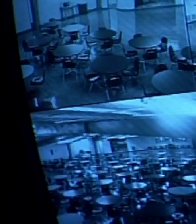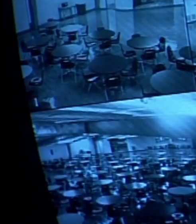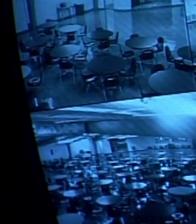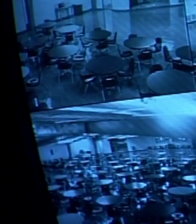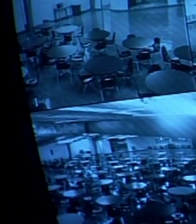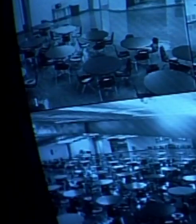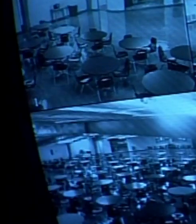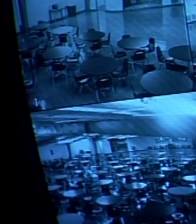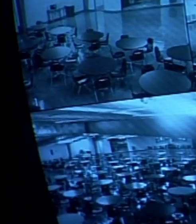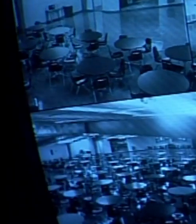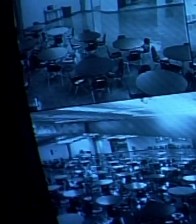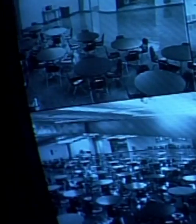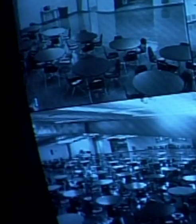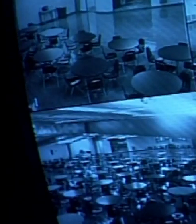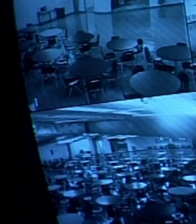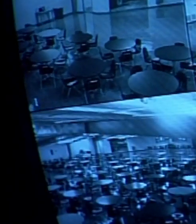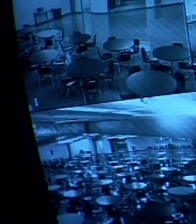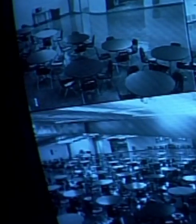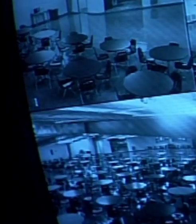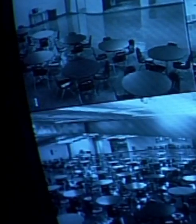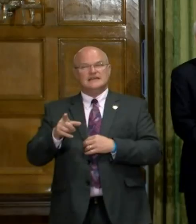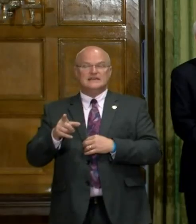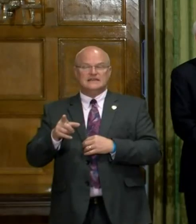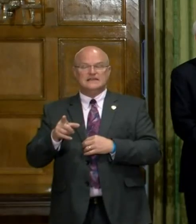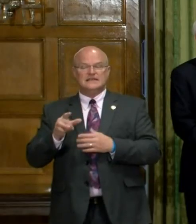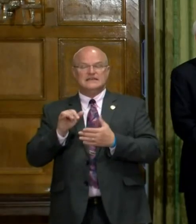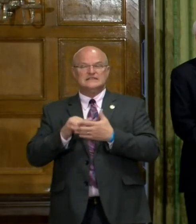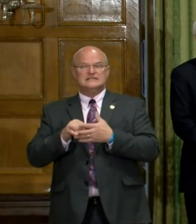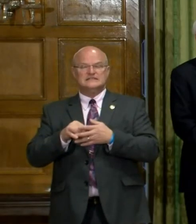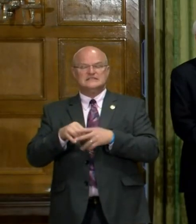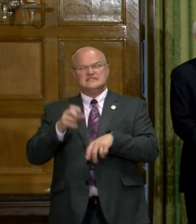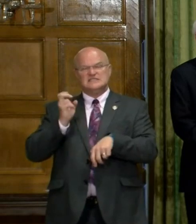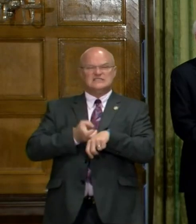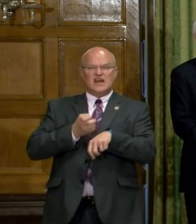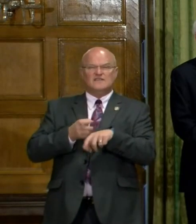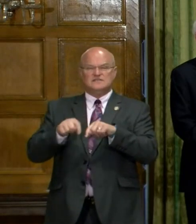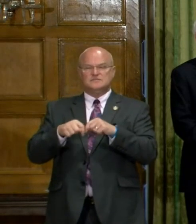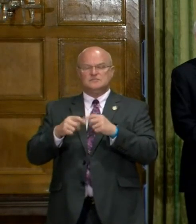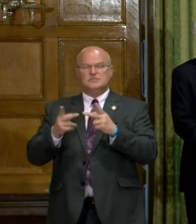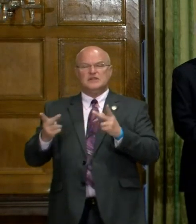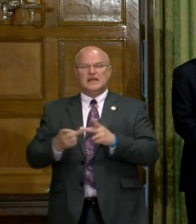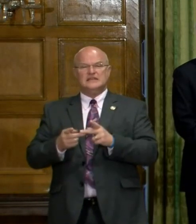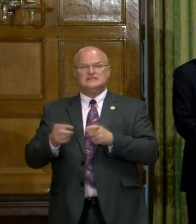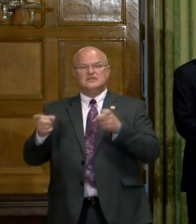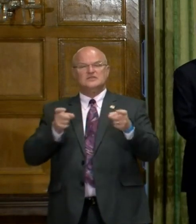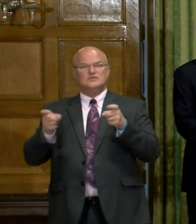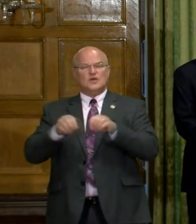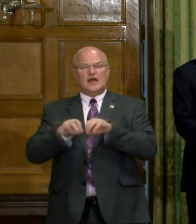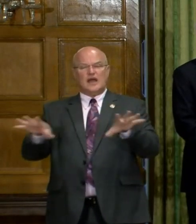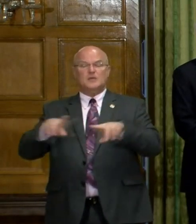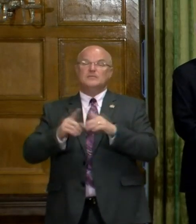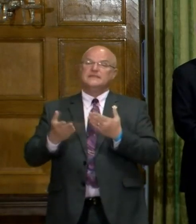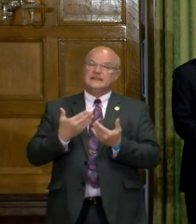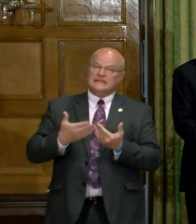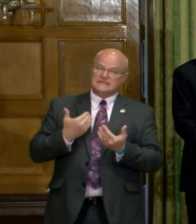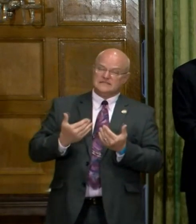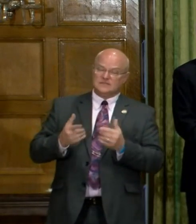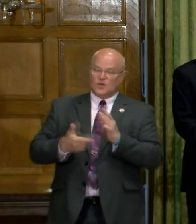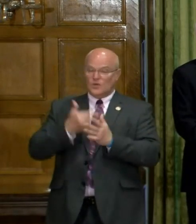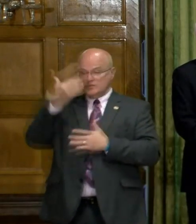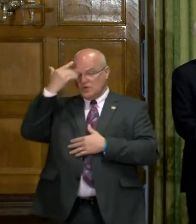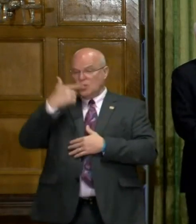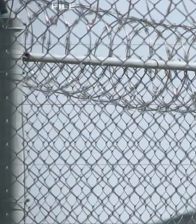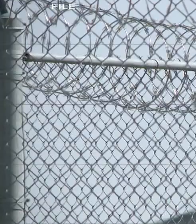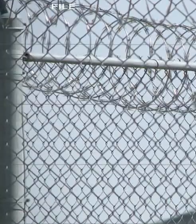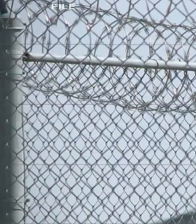But there's also a big difference between prison and our hometowns. The toughest place to control an outbreak, but also the easiest. You can tell